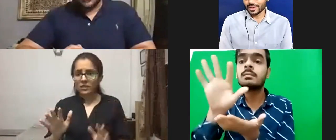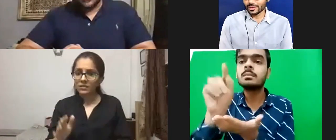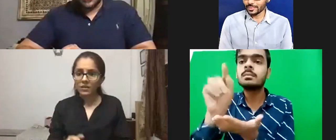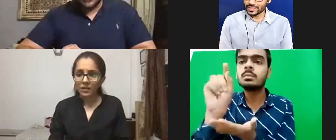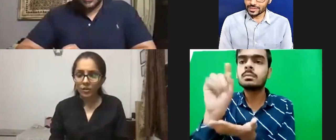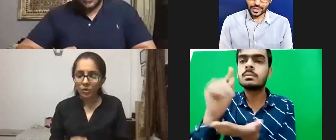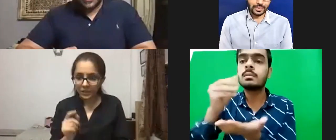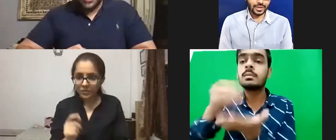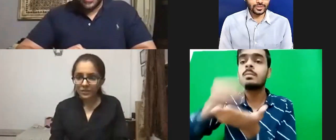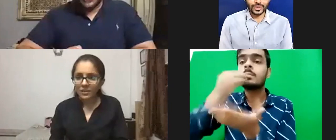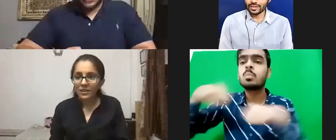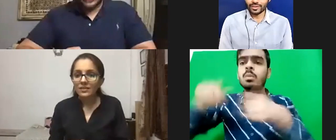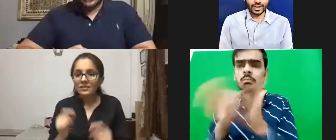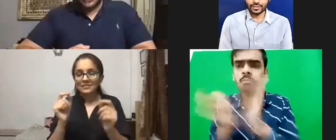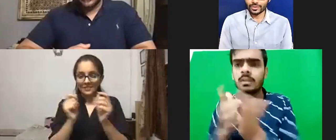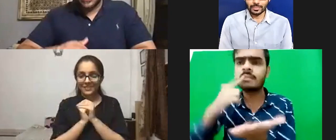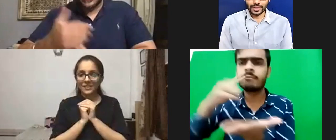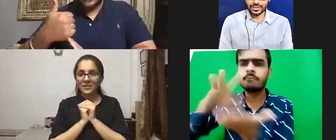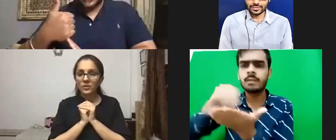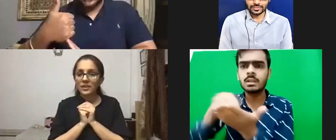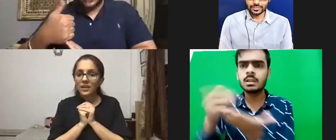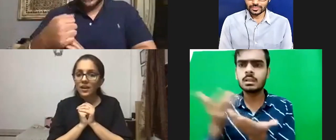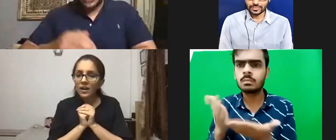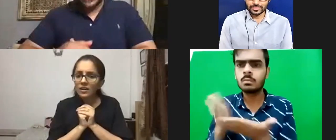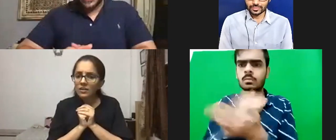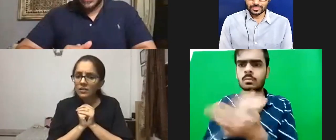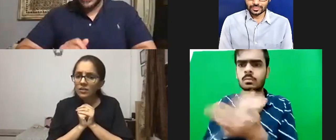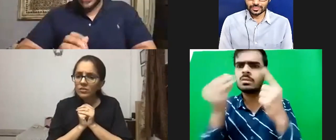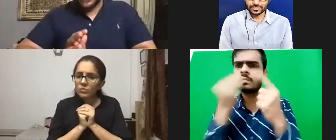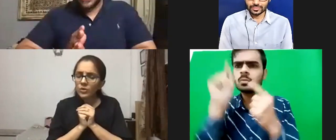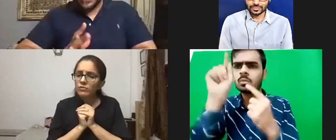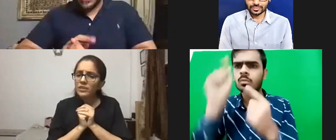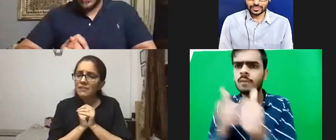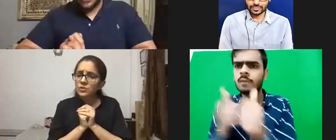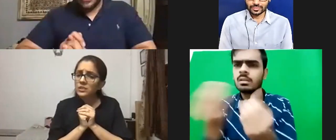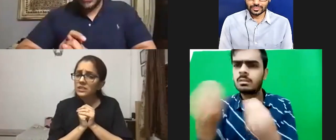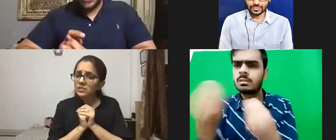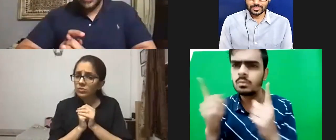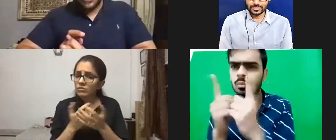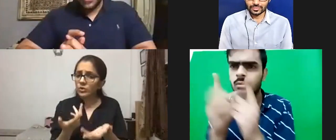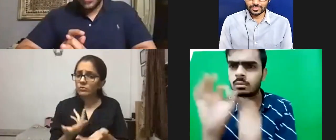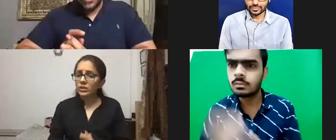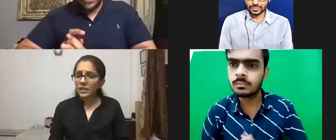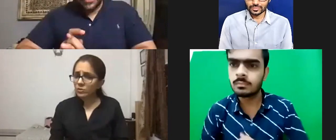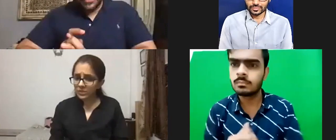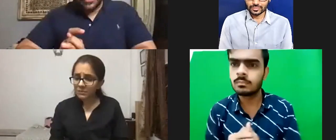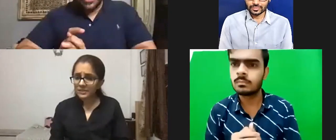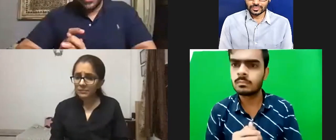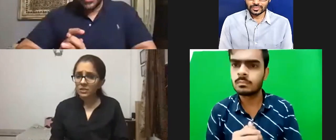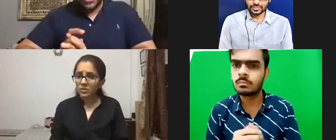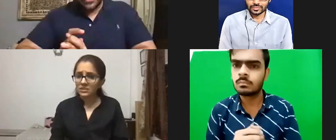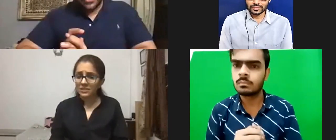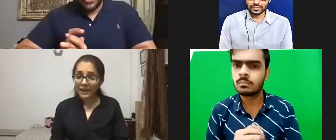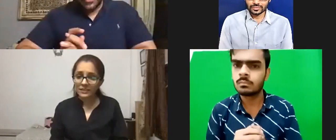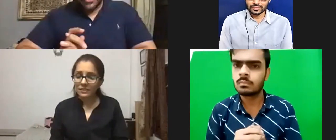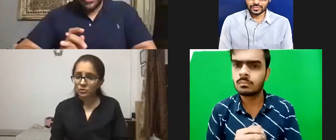anytime on Instagram Okay. page or anywhere. I don't mind. Okay. What do we have to eat? What can you tell me something